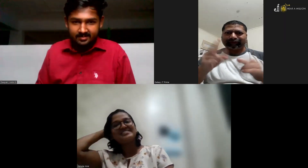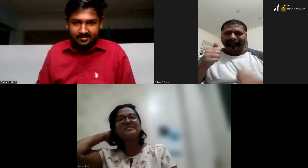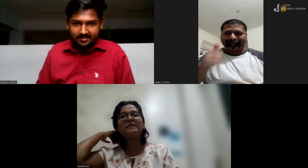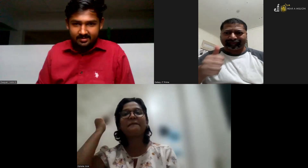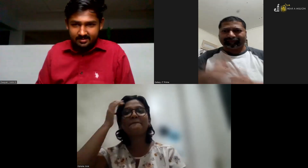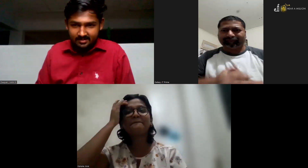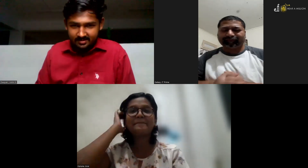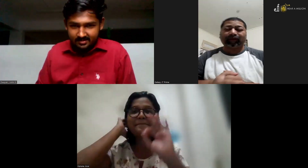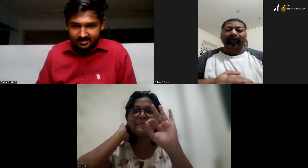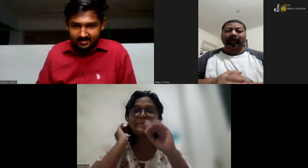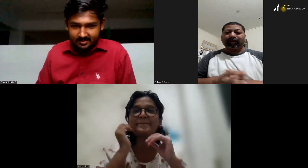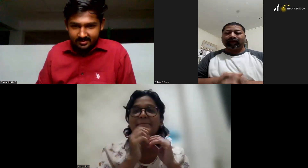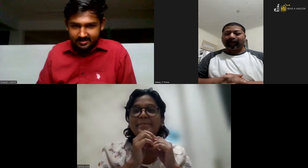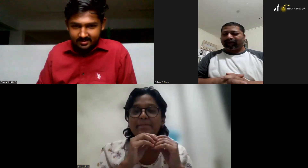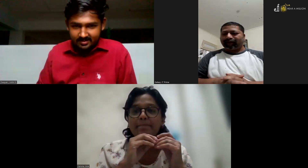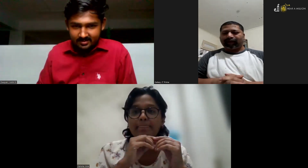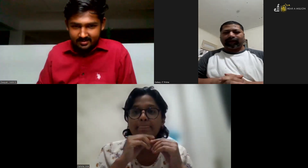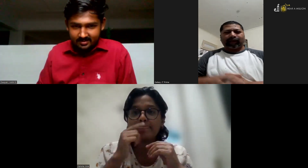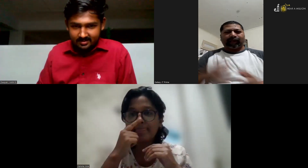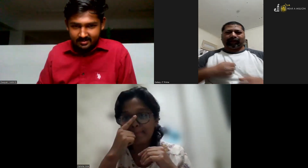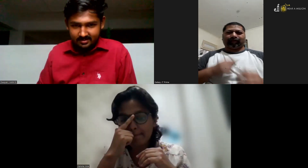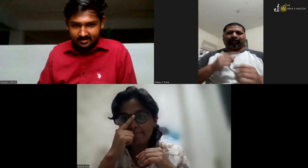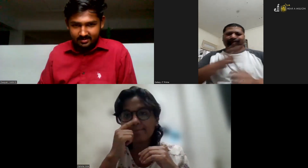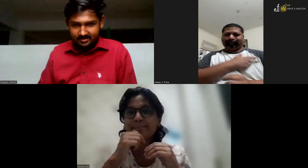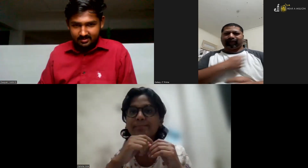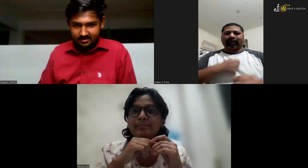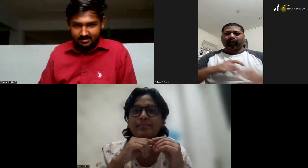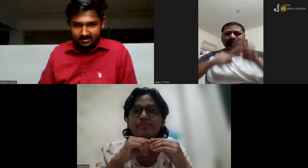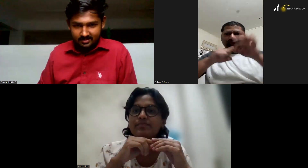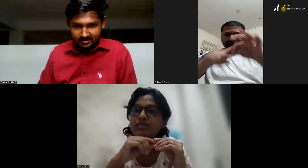Hello. Yeah.